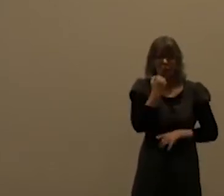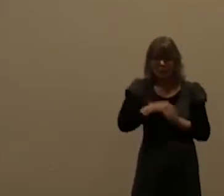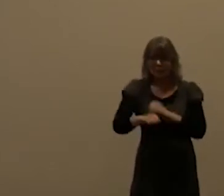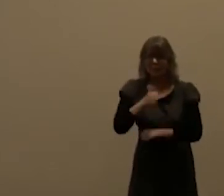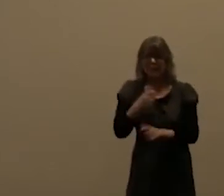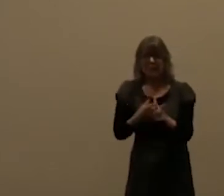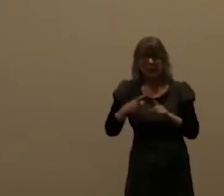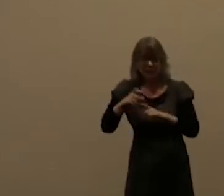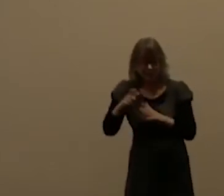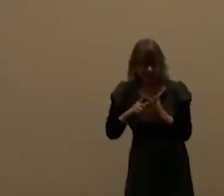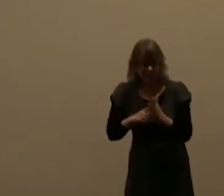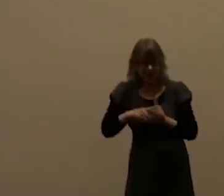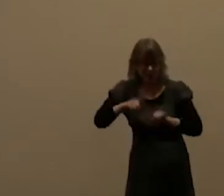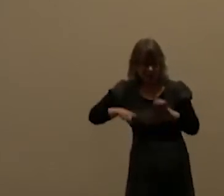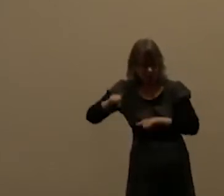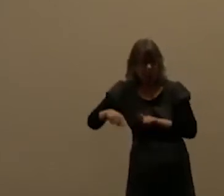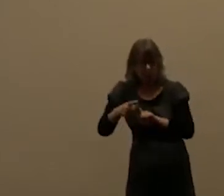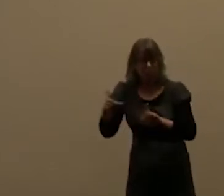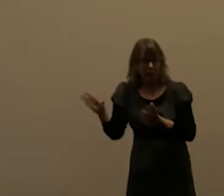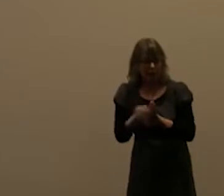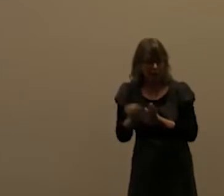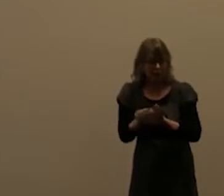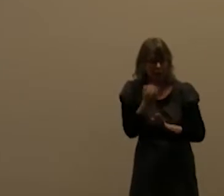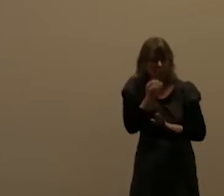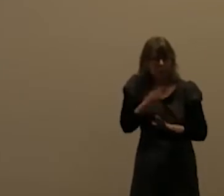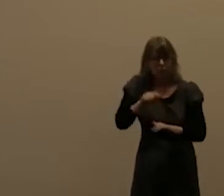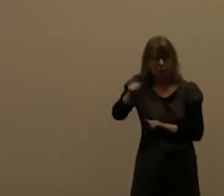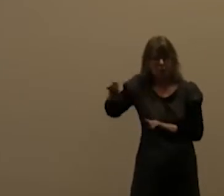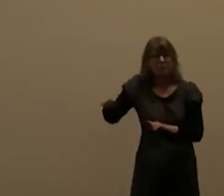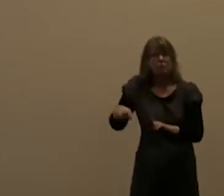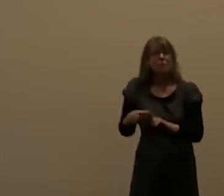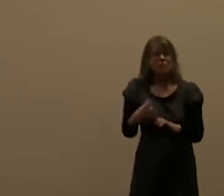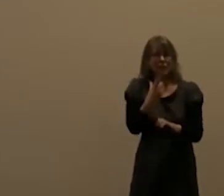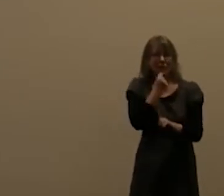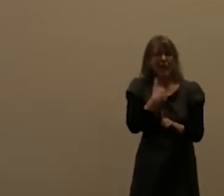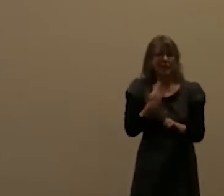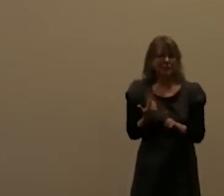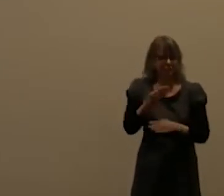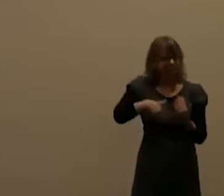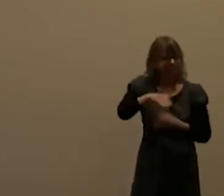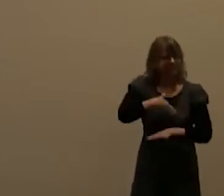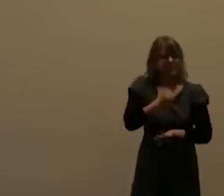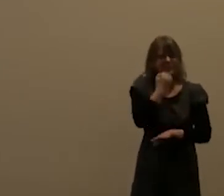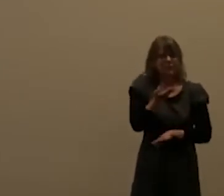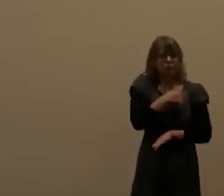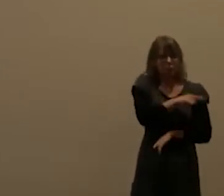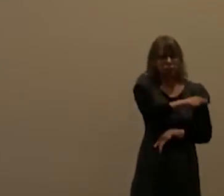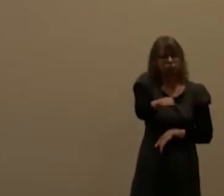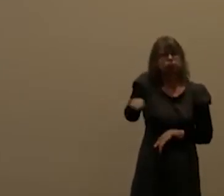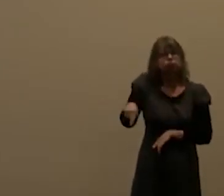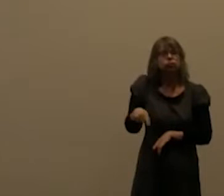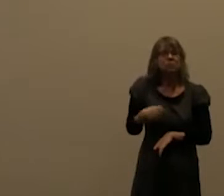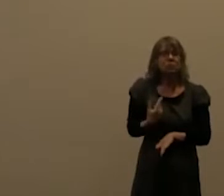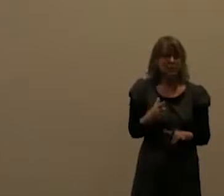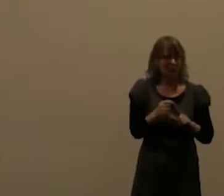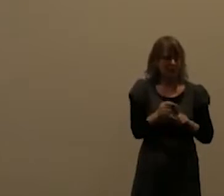wherever, any of those standard connectors, we can add those in here. So we can have one app in Dataverse or Teams that mixes and matches data across